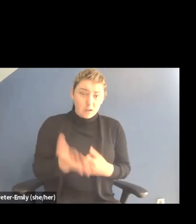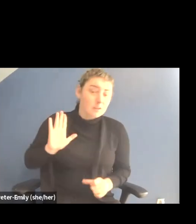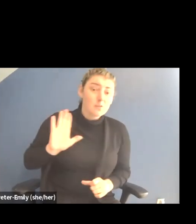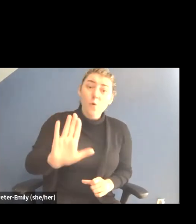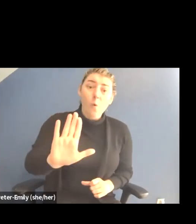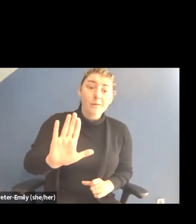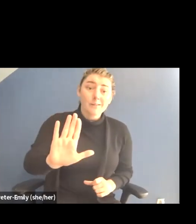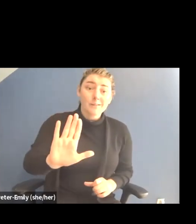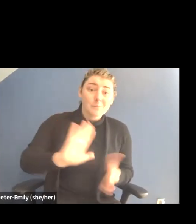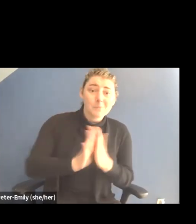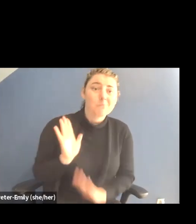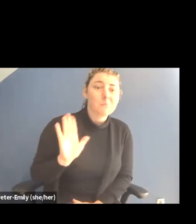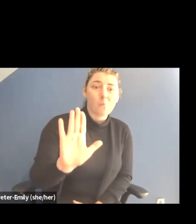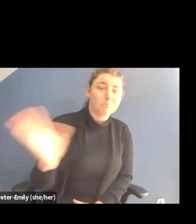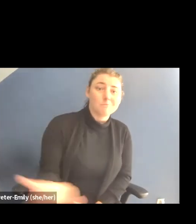yours. Yesterday